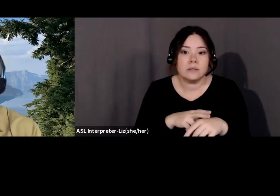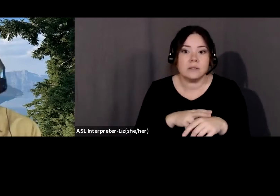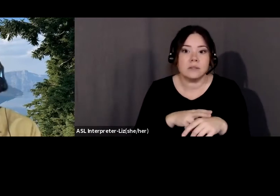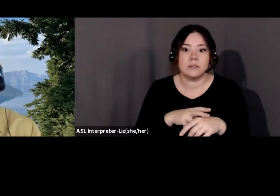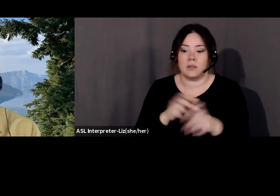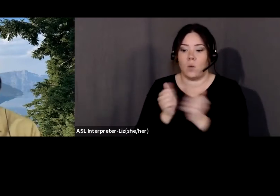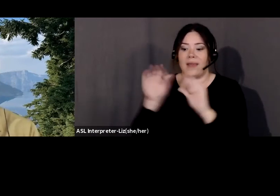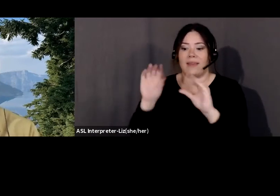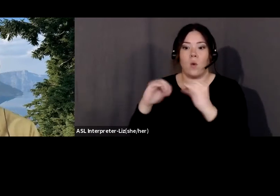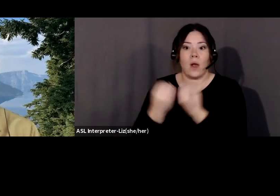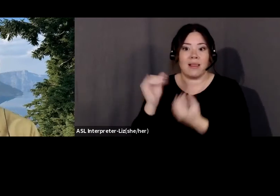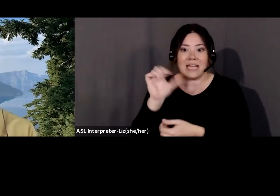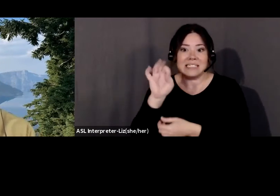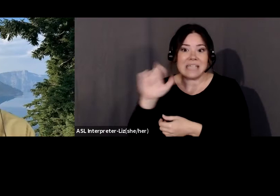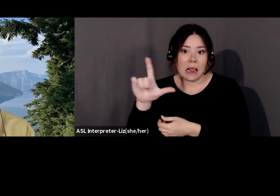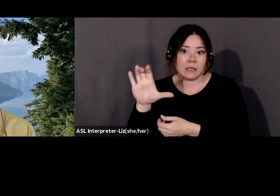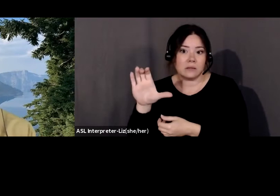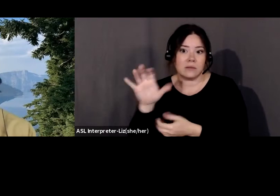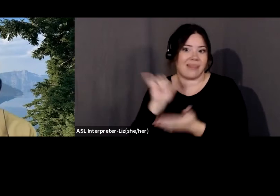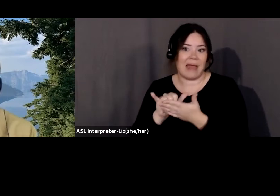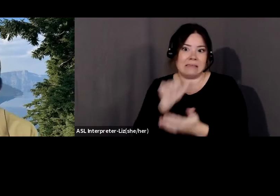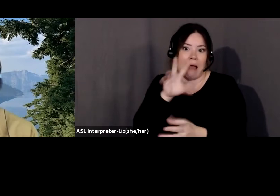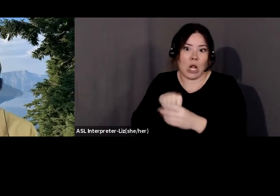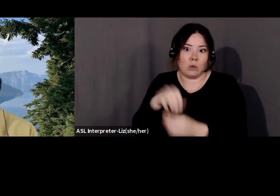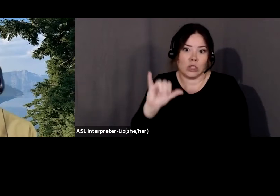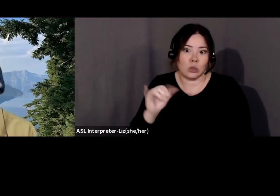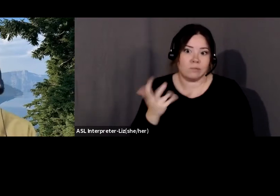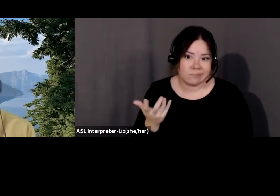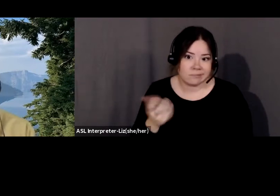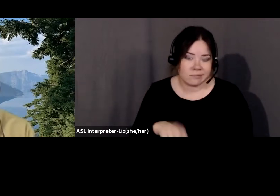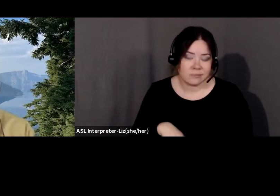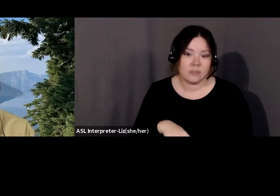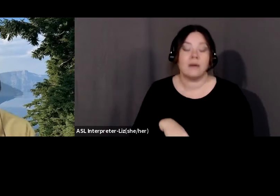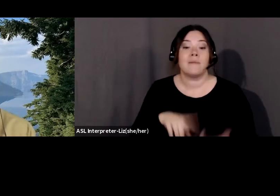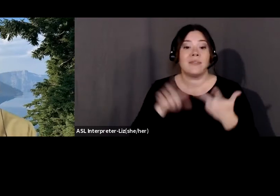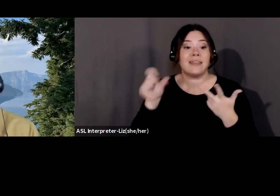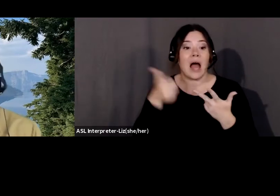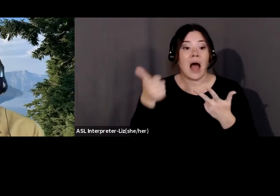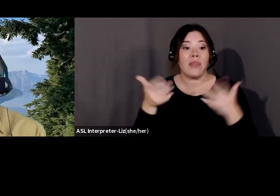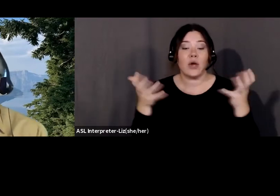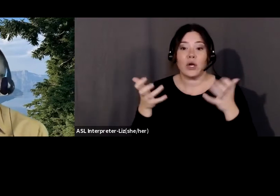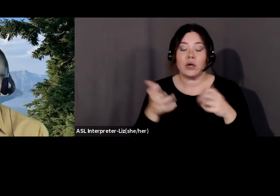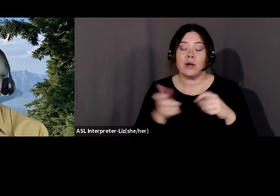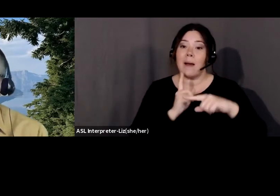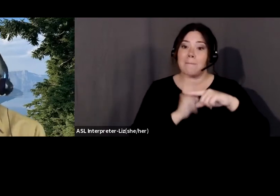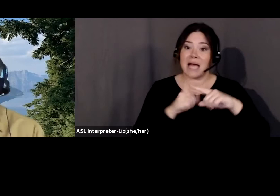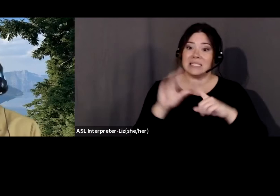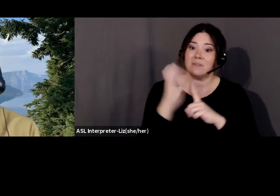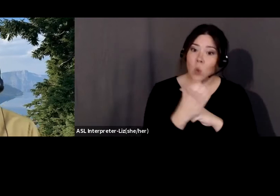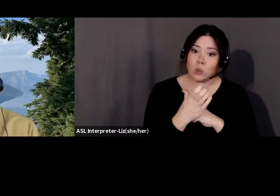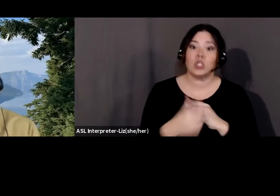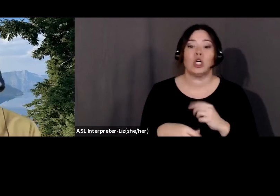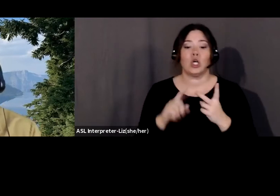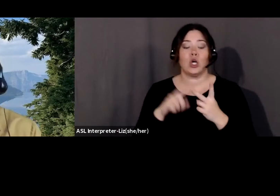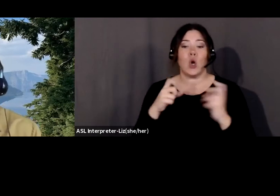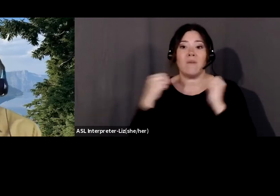SILCs. The other important piece around practices is positive culture and strengths-based strategies. So